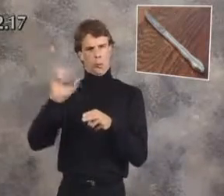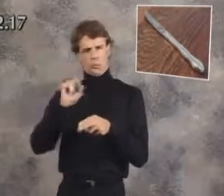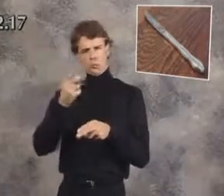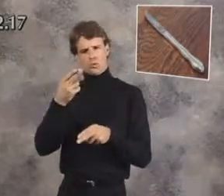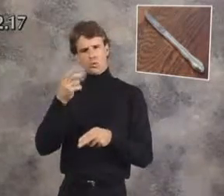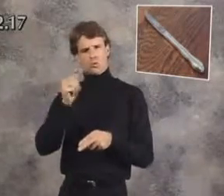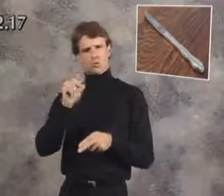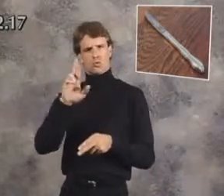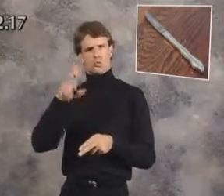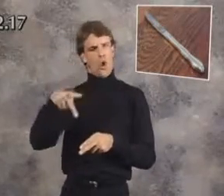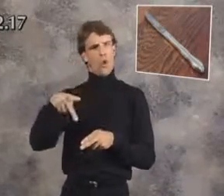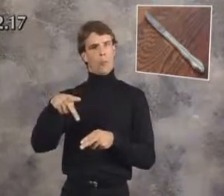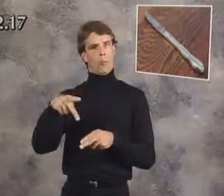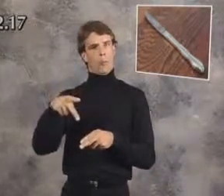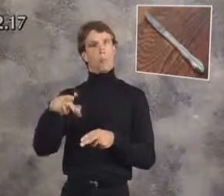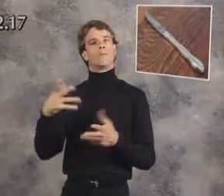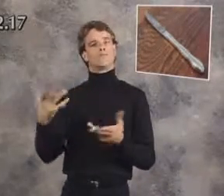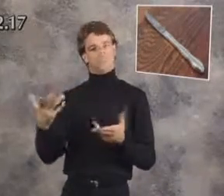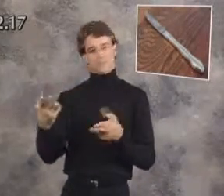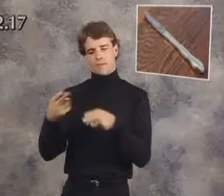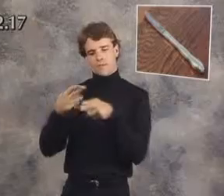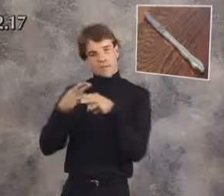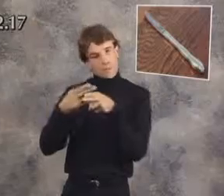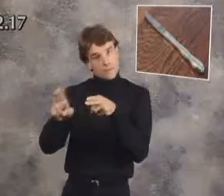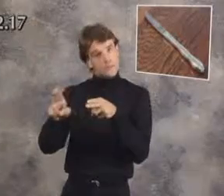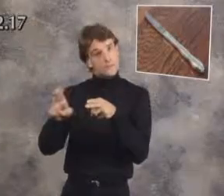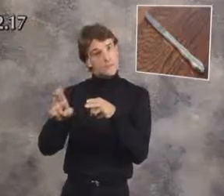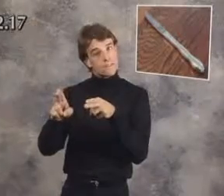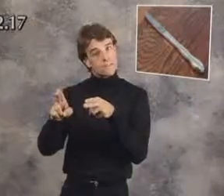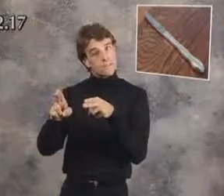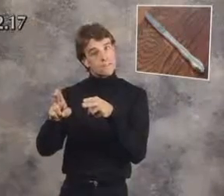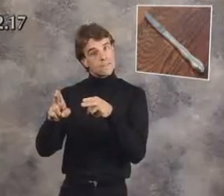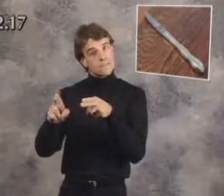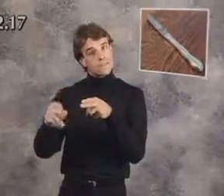Knives are sharp. Thus, the sign, knife.